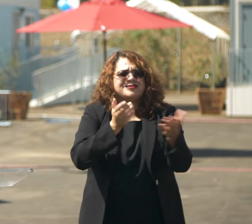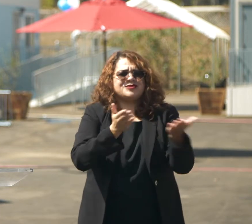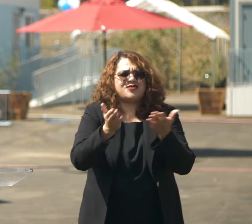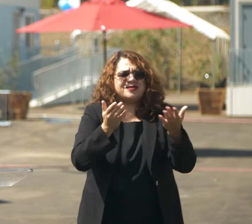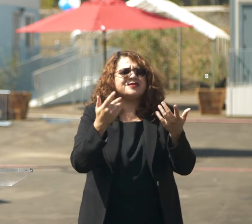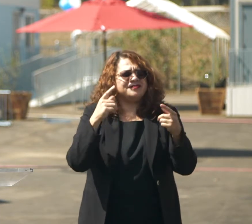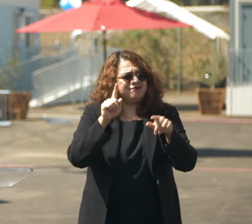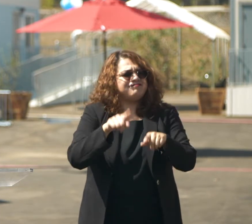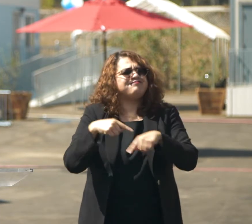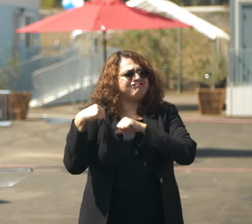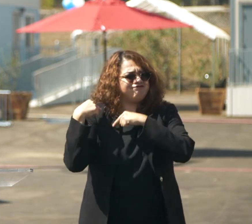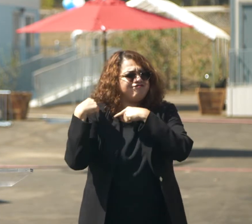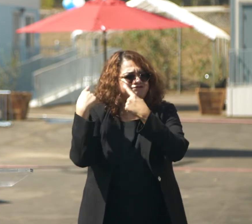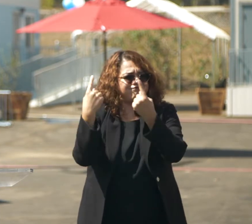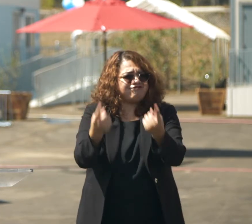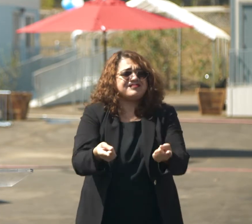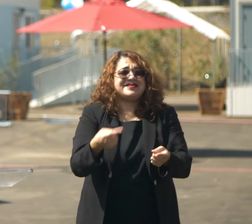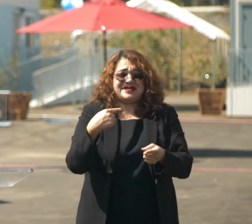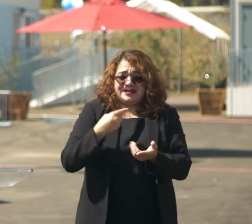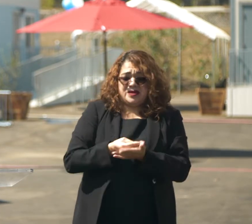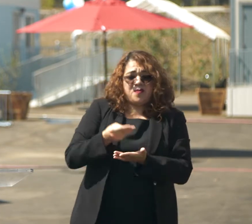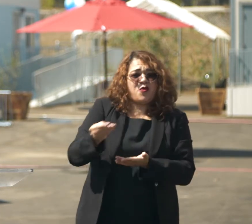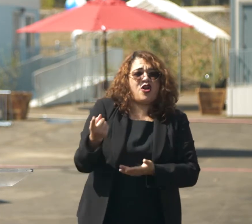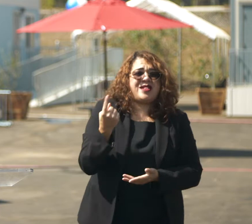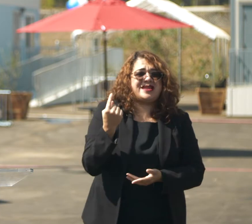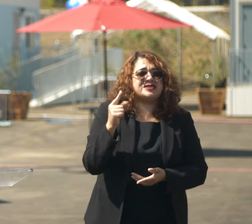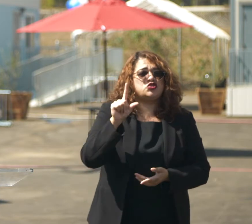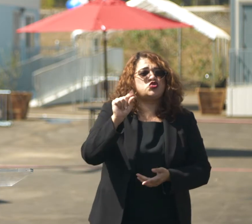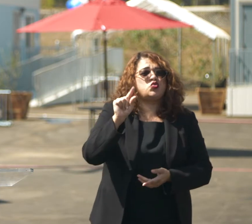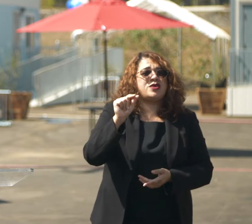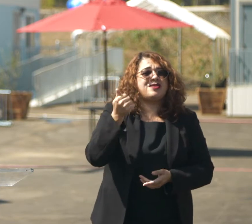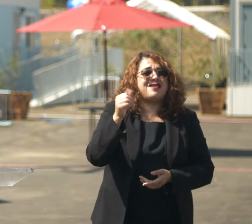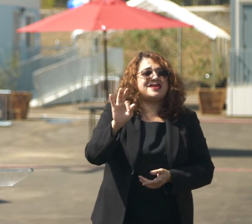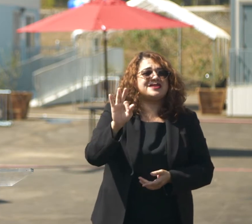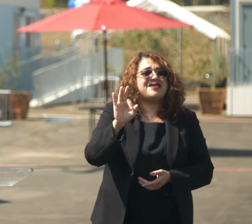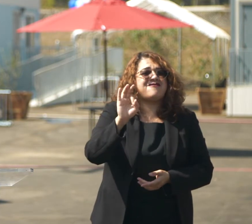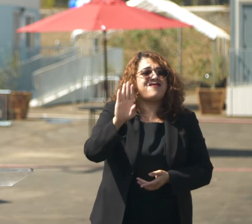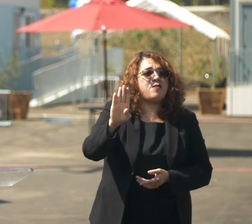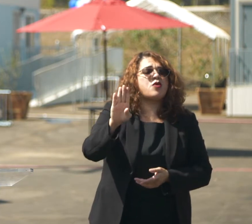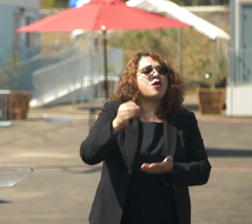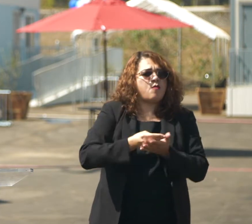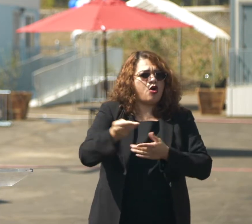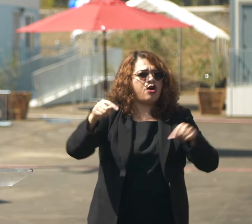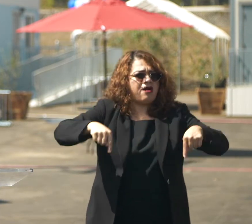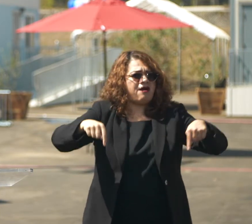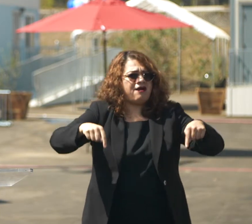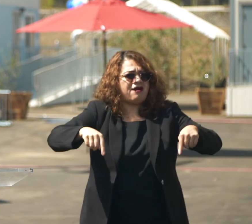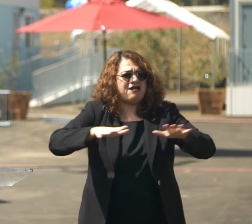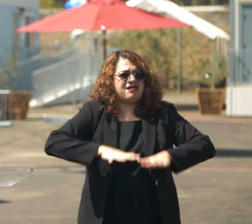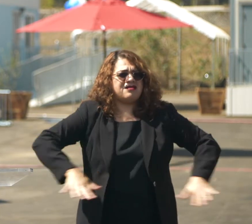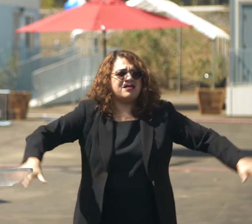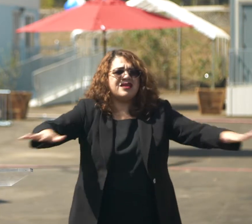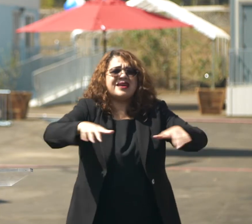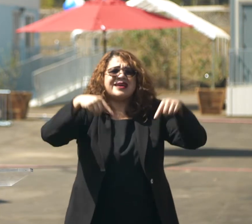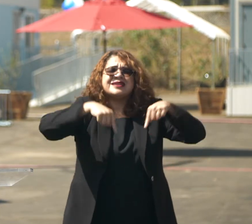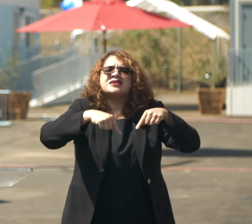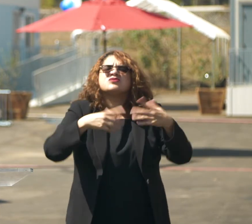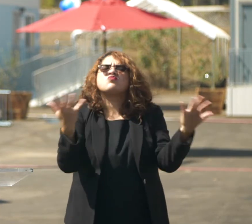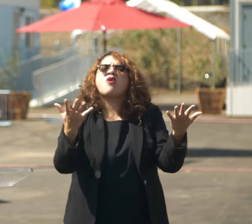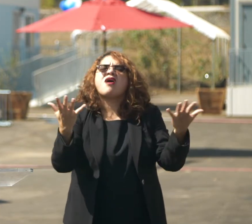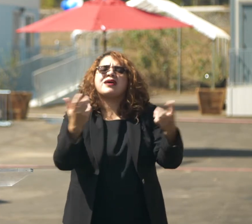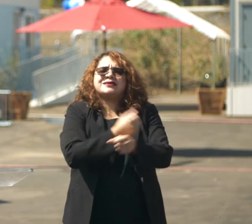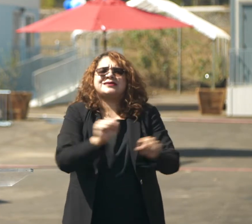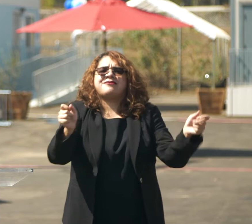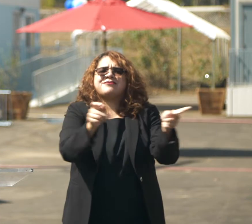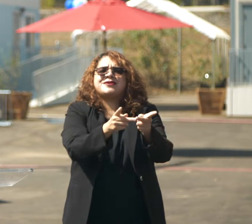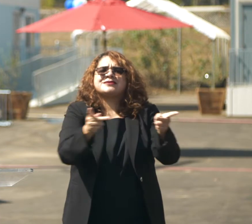the acquisition of this site back in February of last year. This will provide a safe space for individuals who have